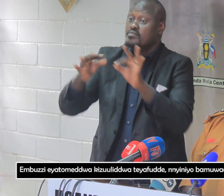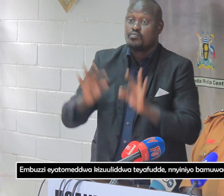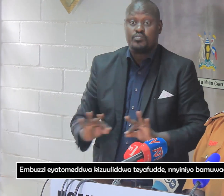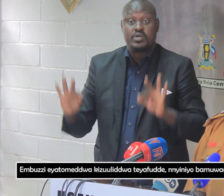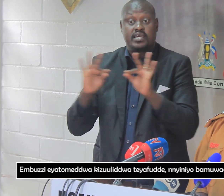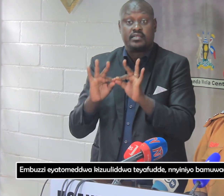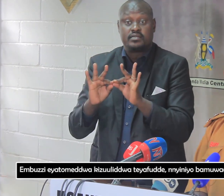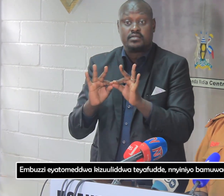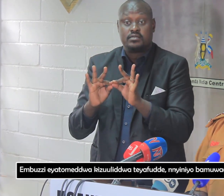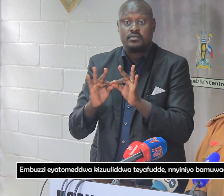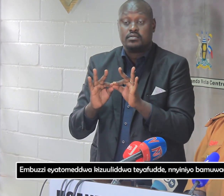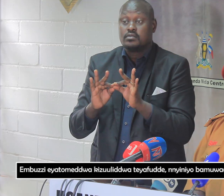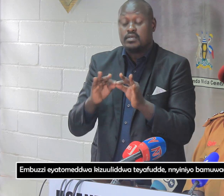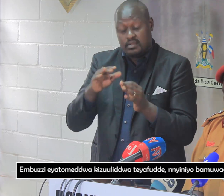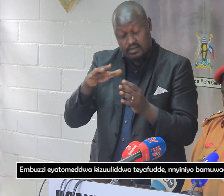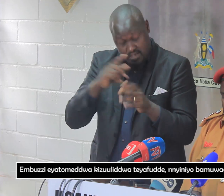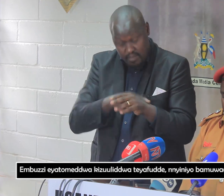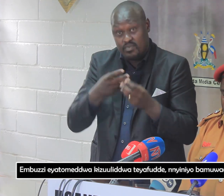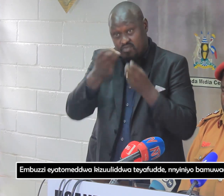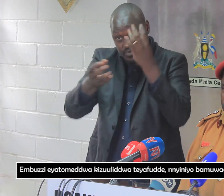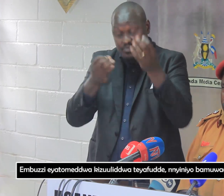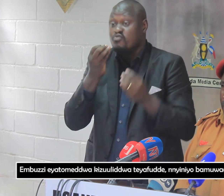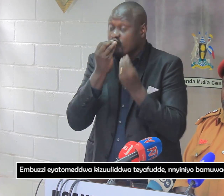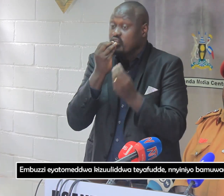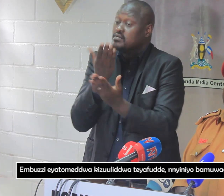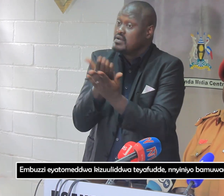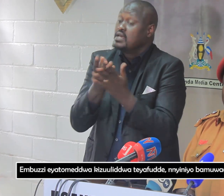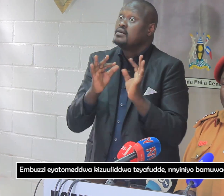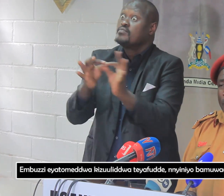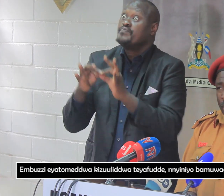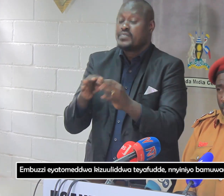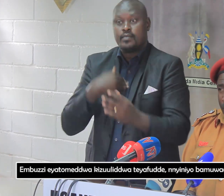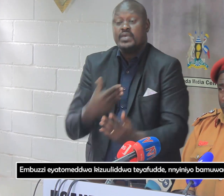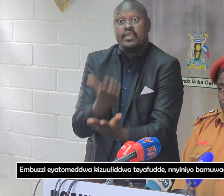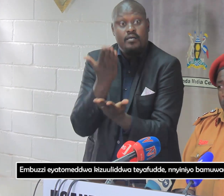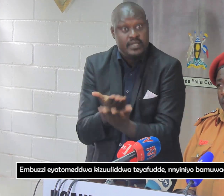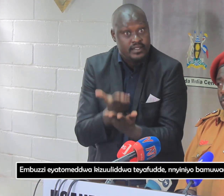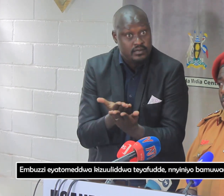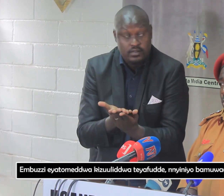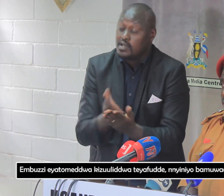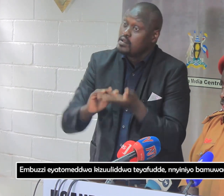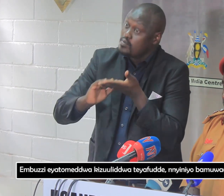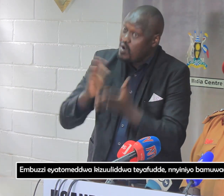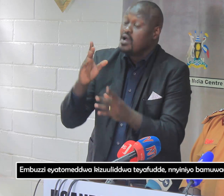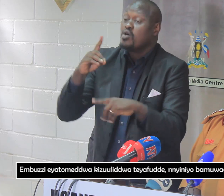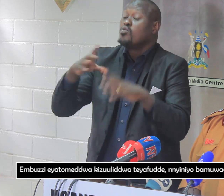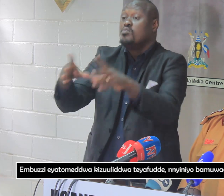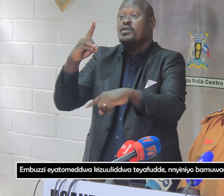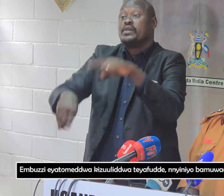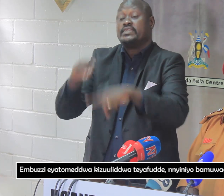with everybody in the food distribution. I have an appeal, especially to the